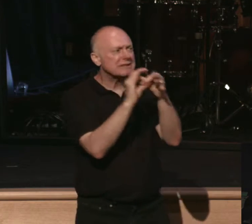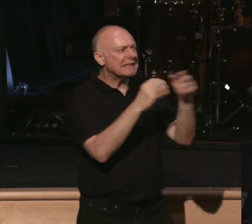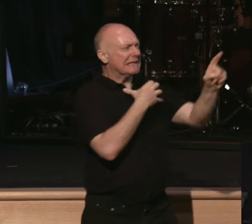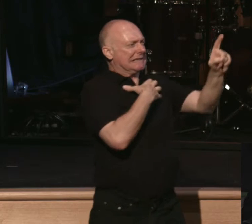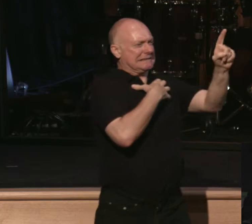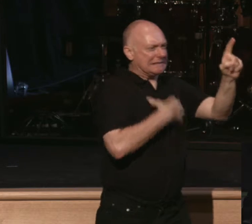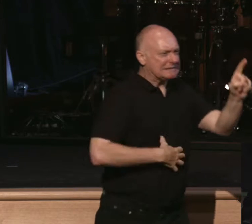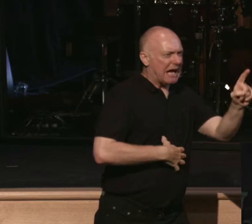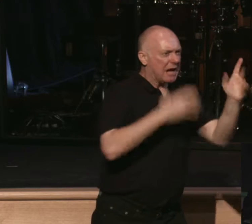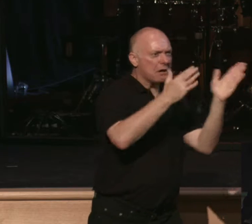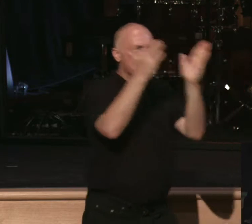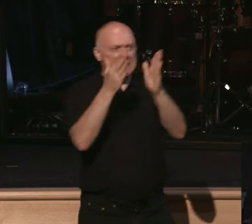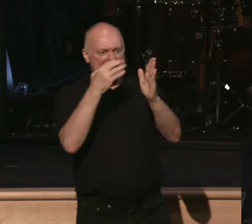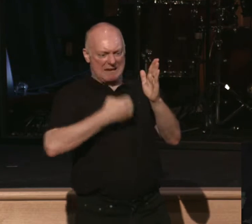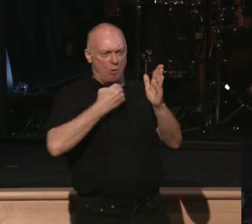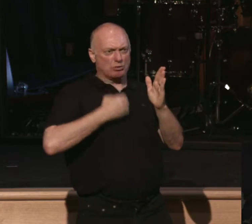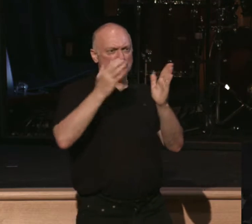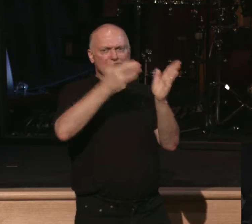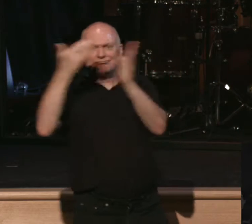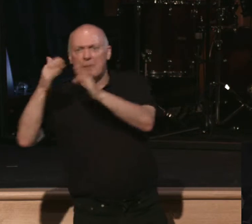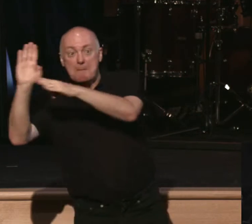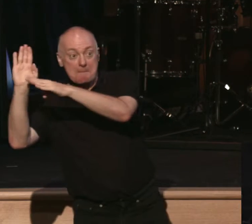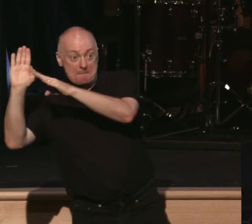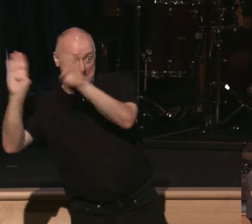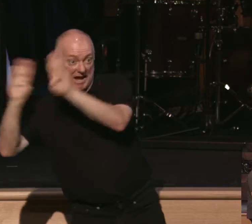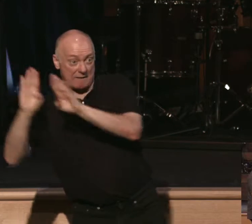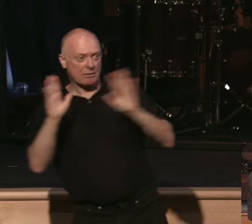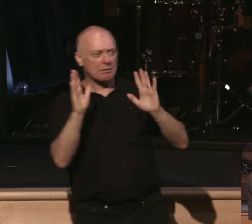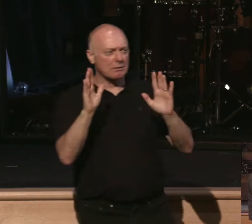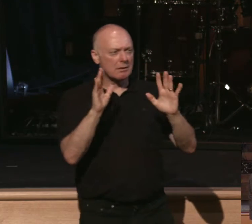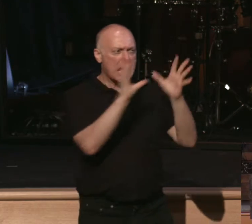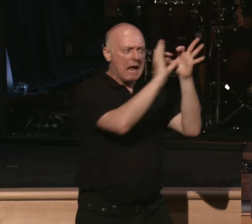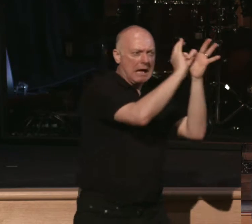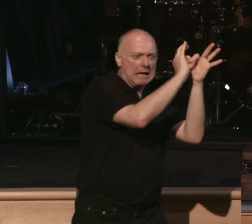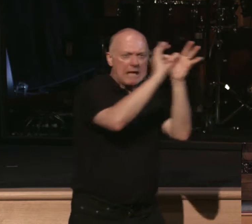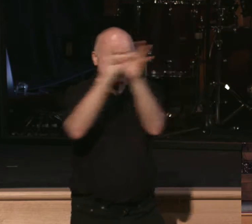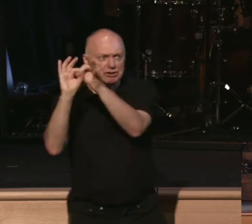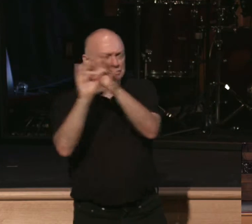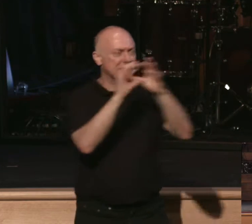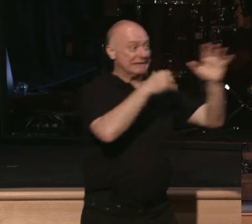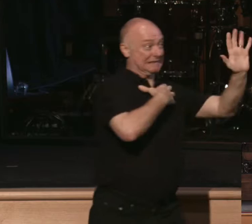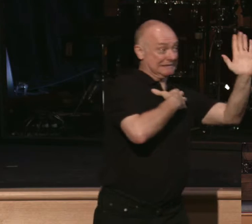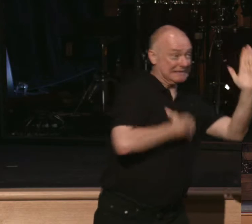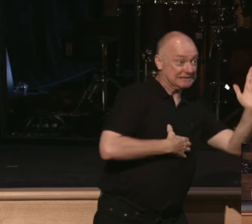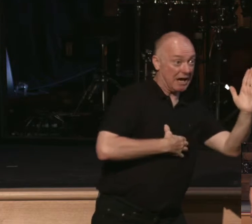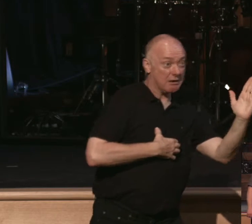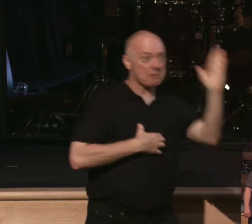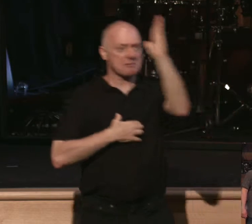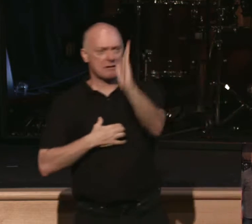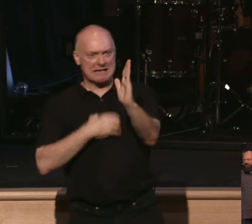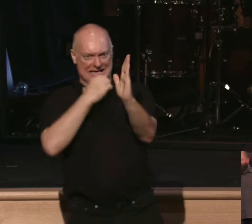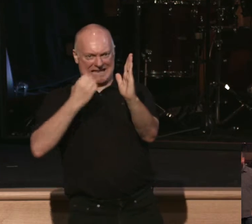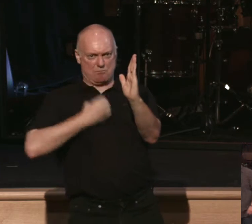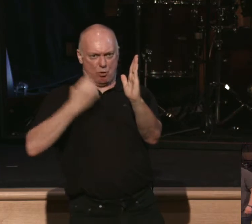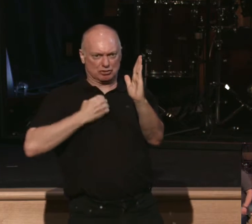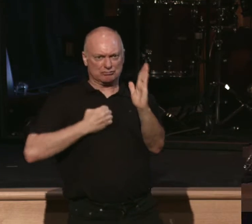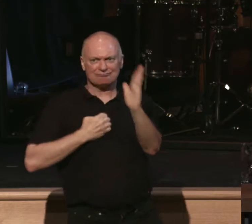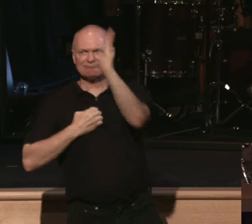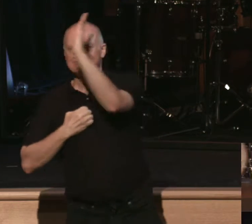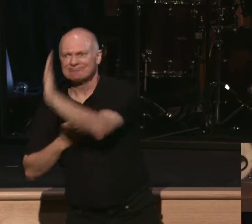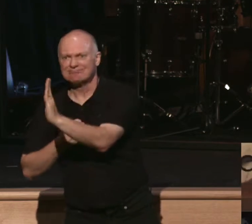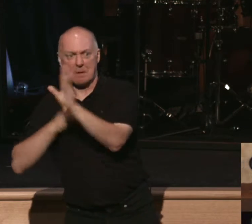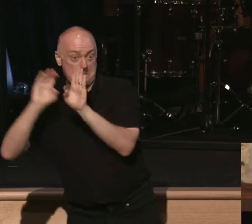desire, emotion, and behavior. We want to have a look at this, the connection between desire, emotions,